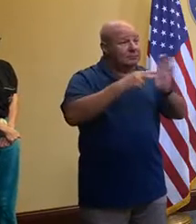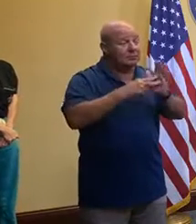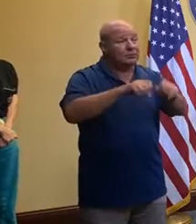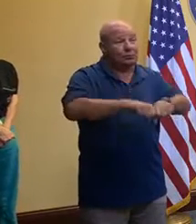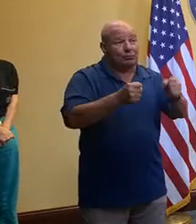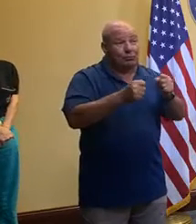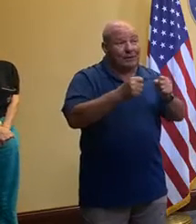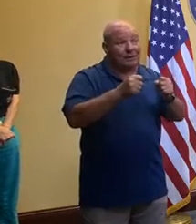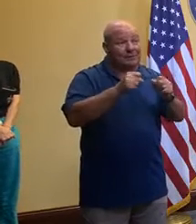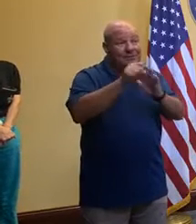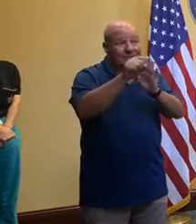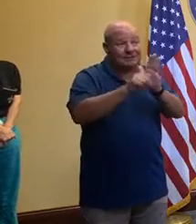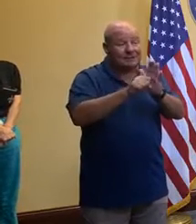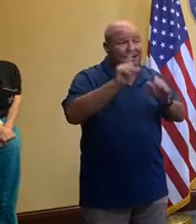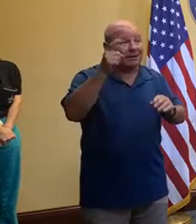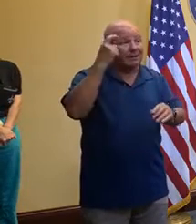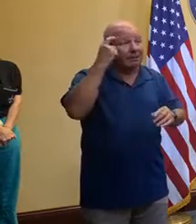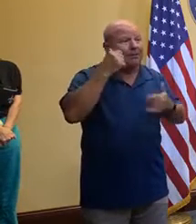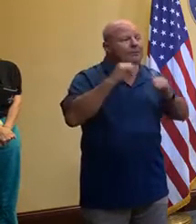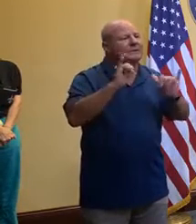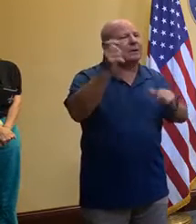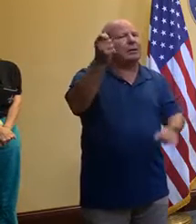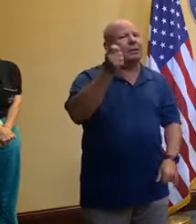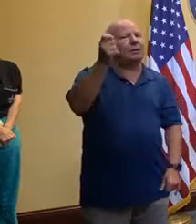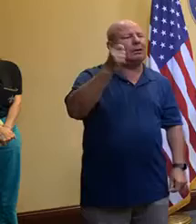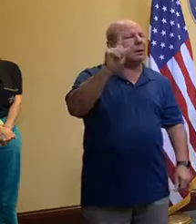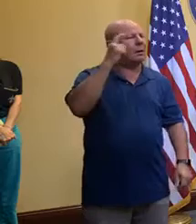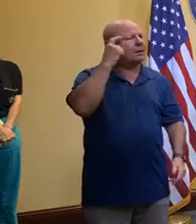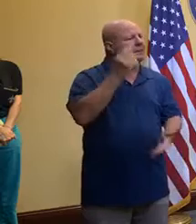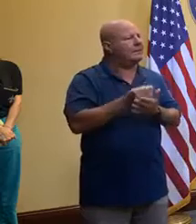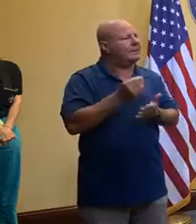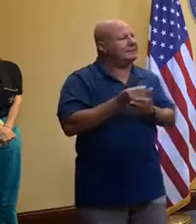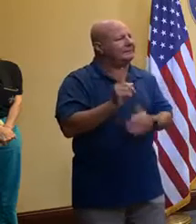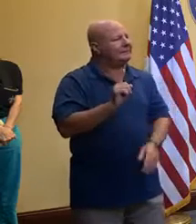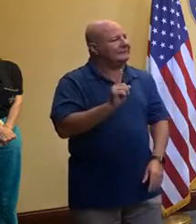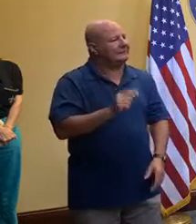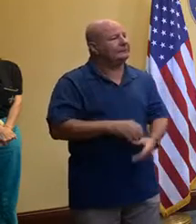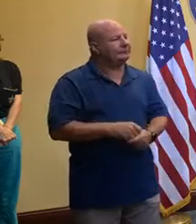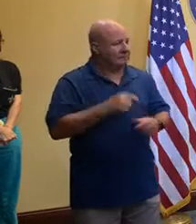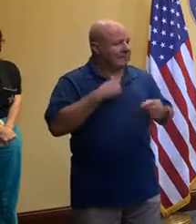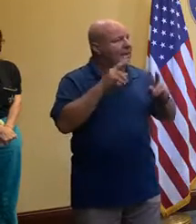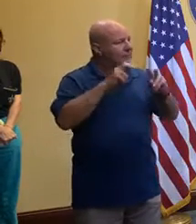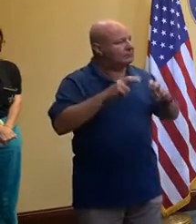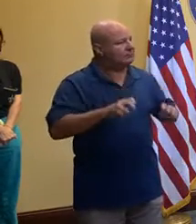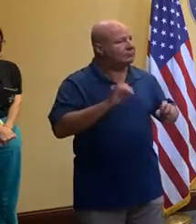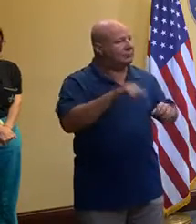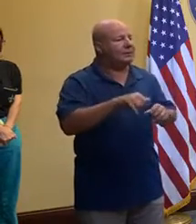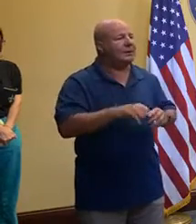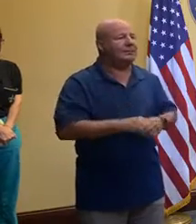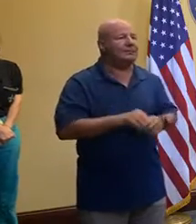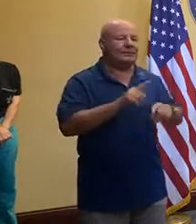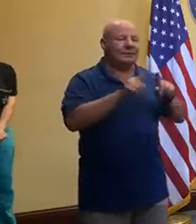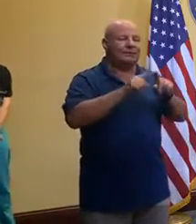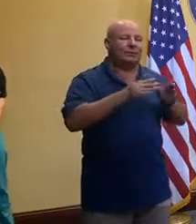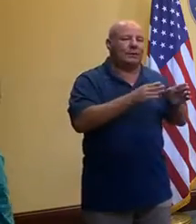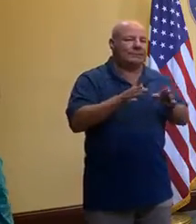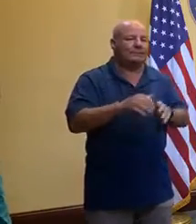receive government benefits. So it's something that I am looking at, absolutely, in other ways as